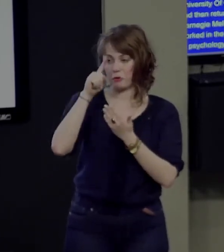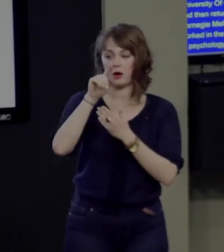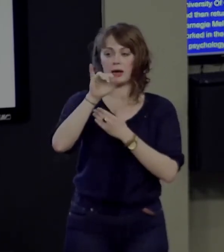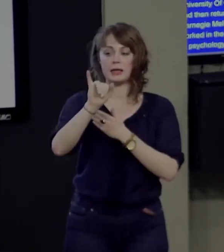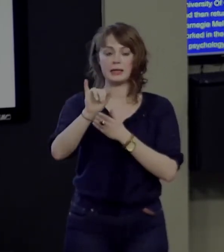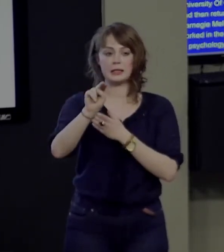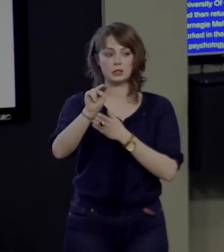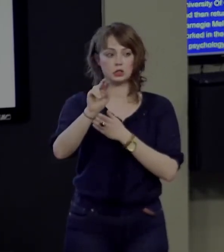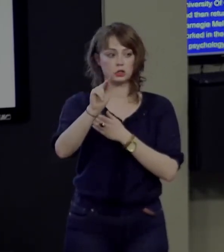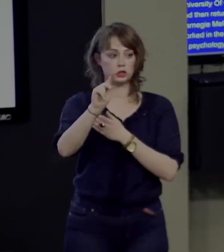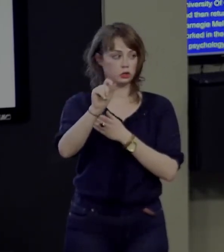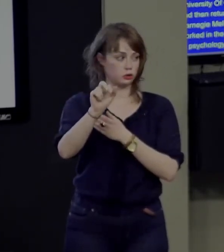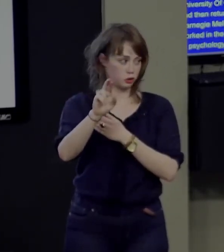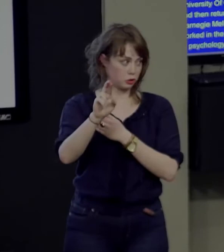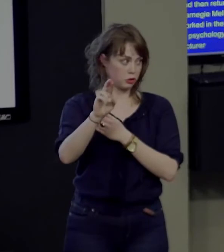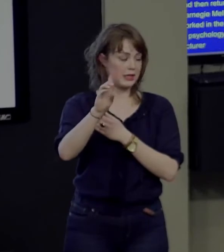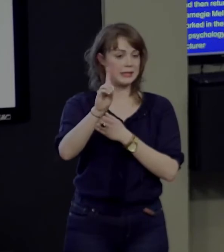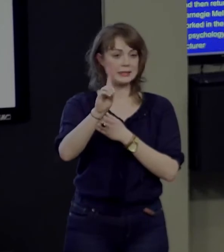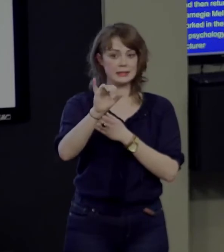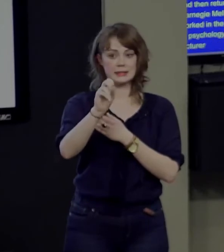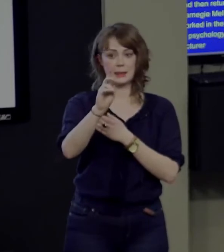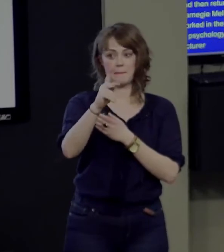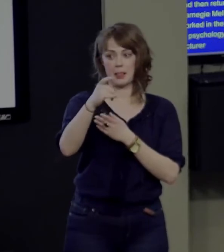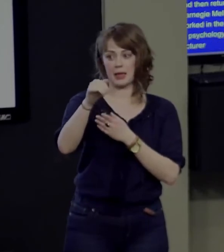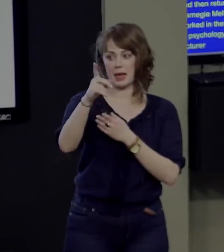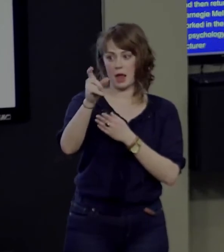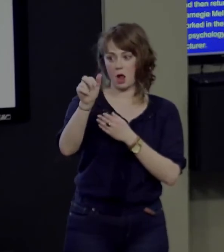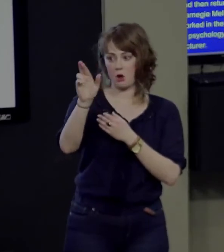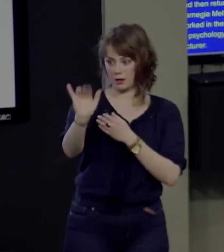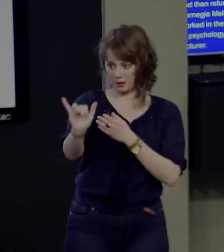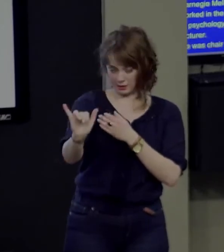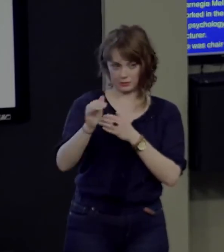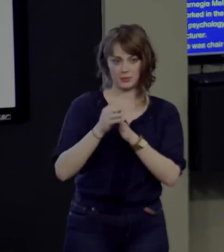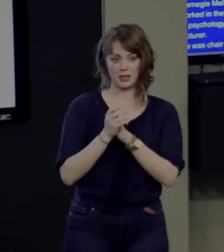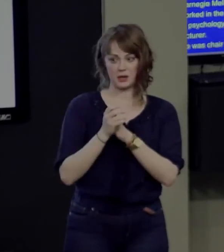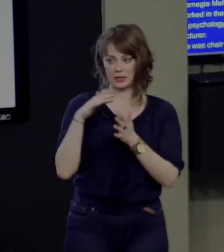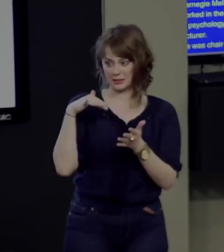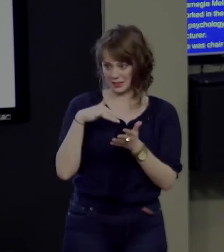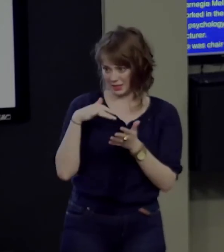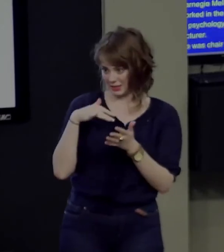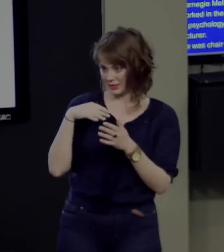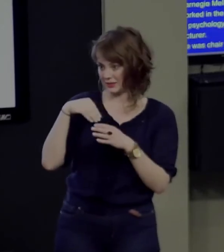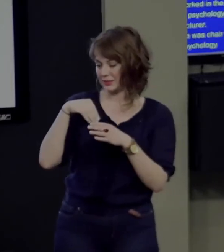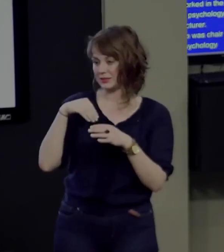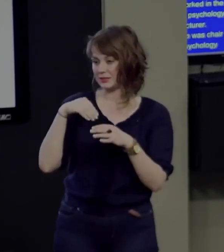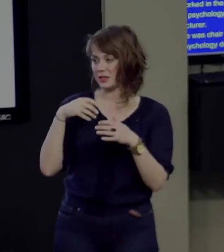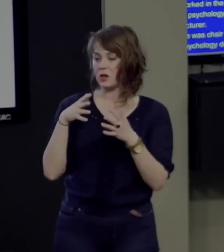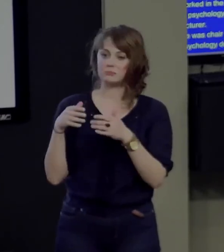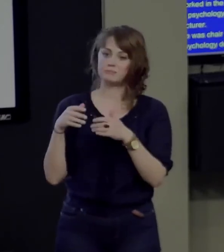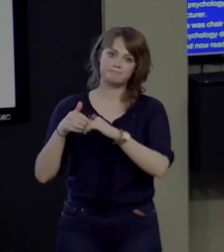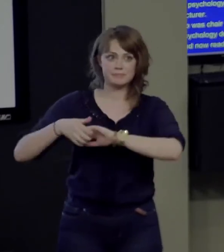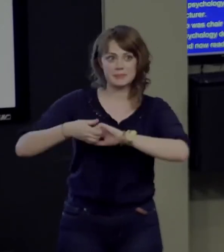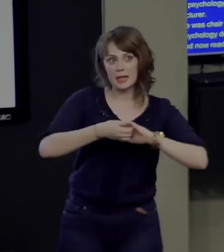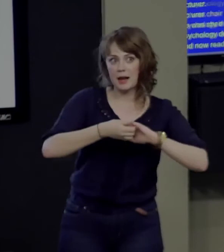and now leads the program for interdisciplinary studies